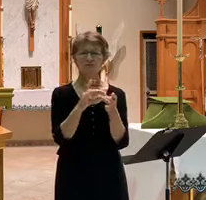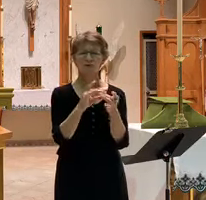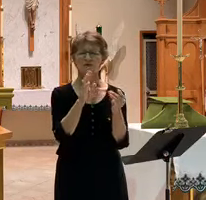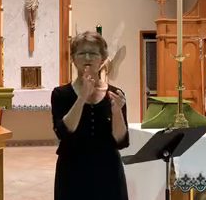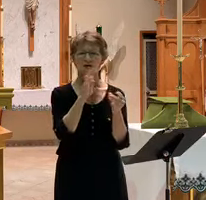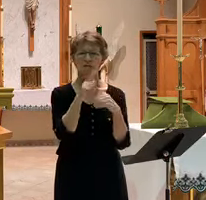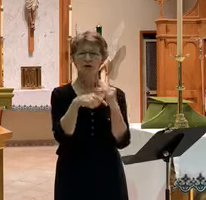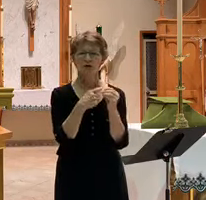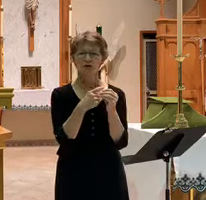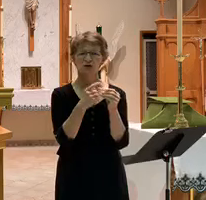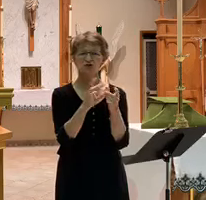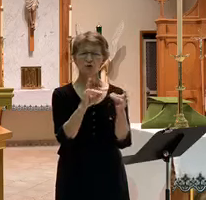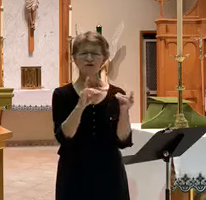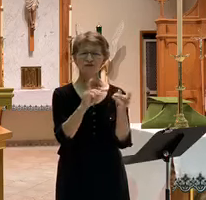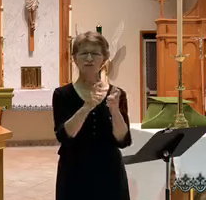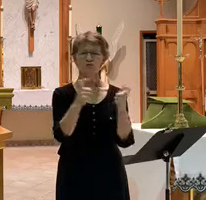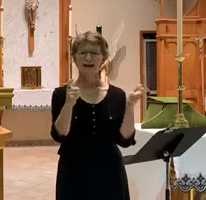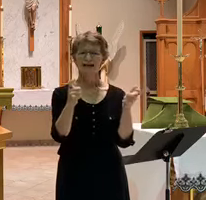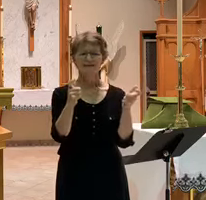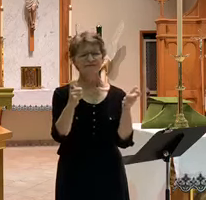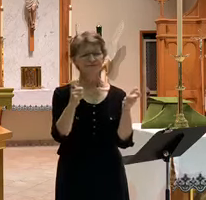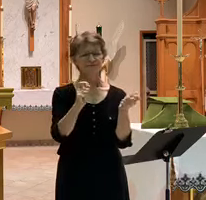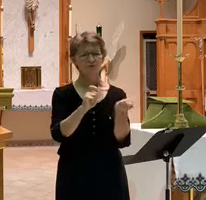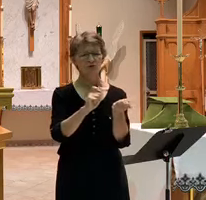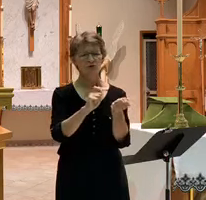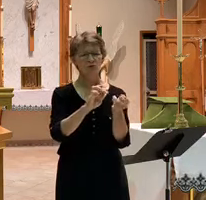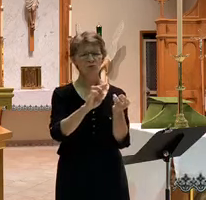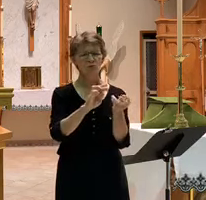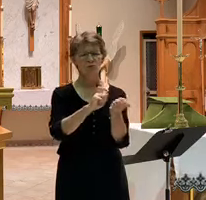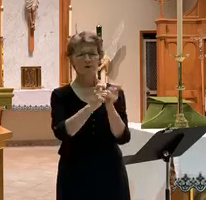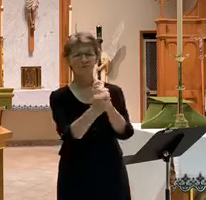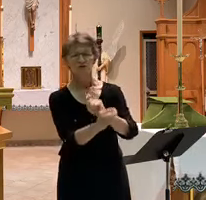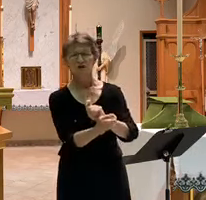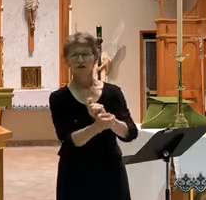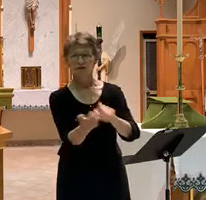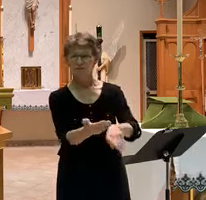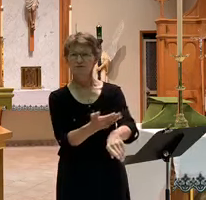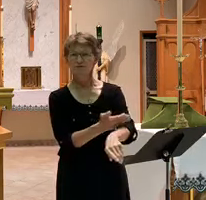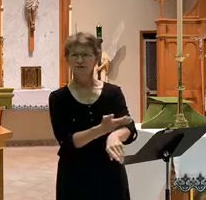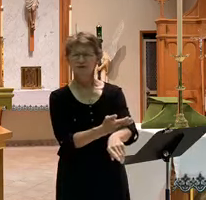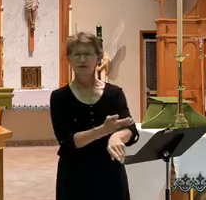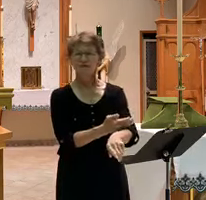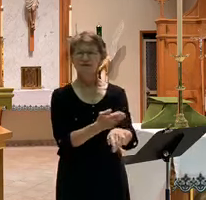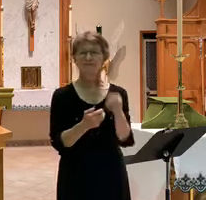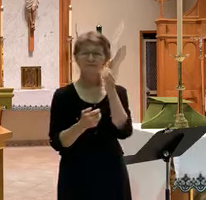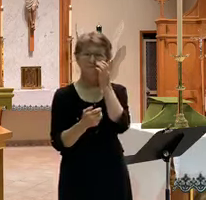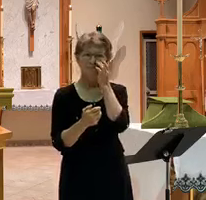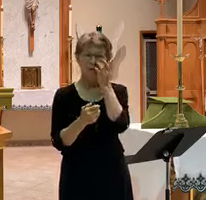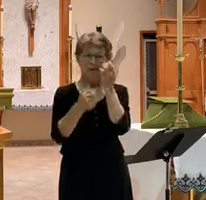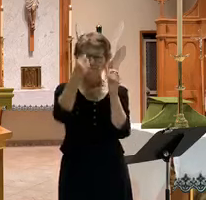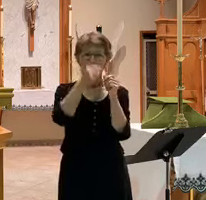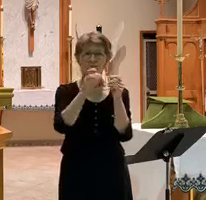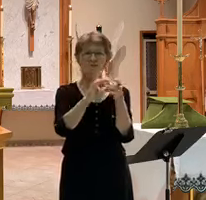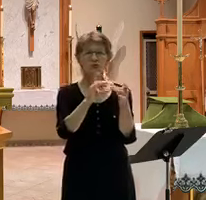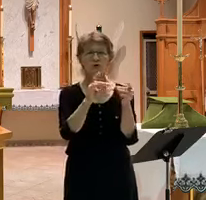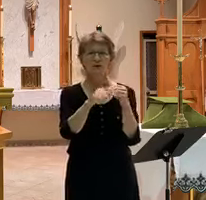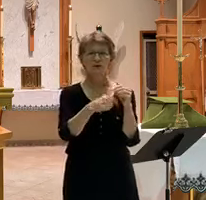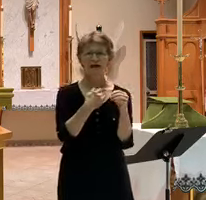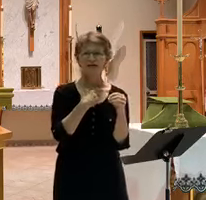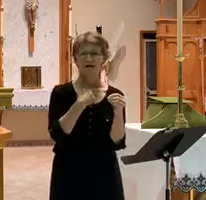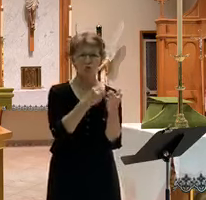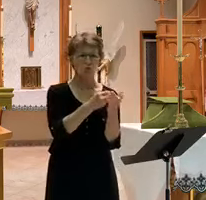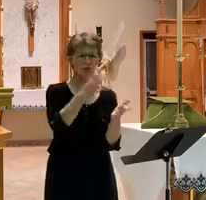The best example is the parable of the rich man and Lazarus. Do you remember that one? The one where they got this fabulously rich